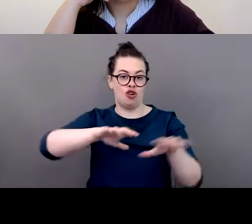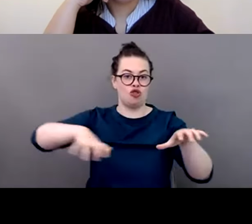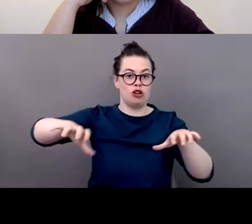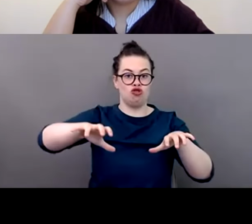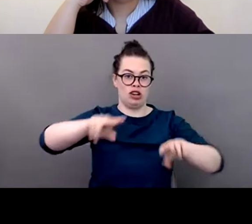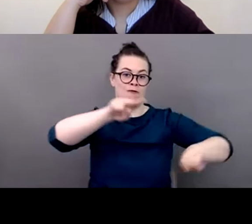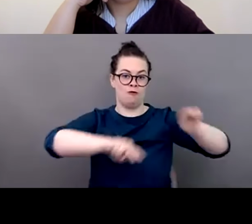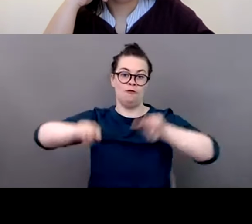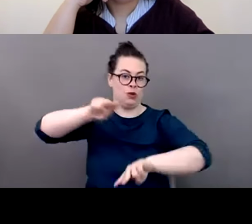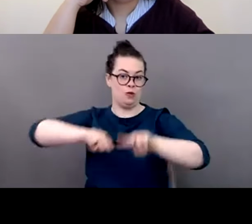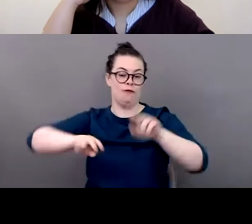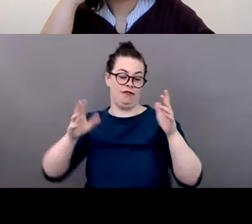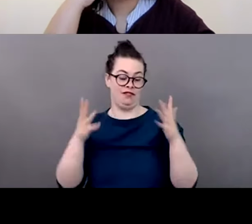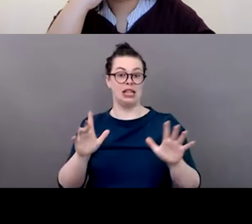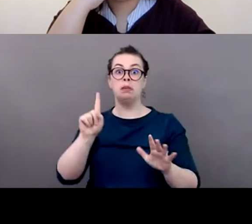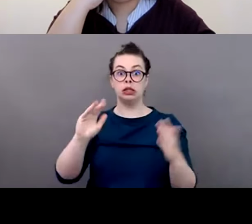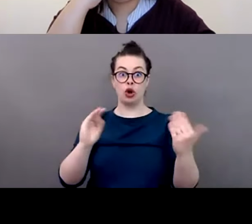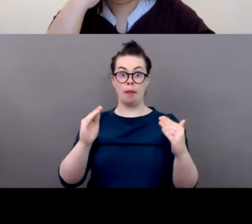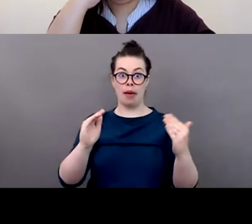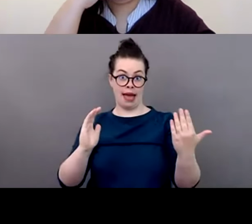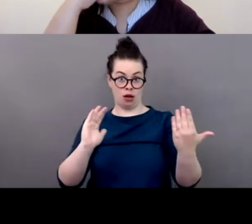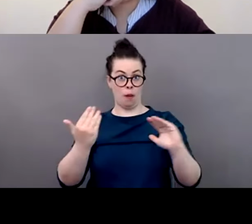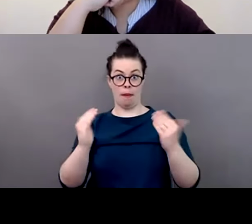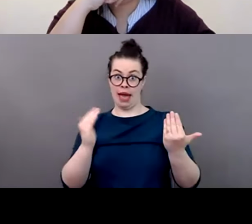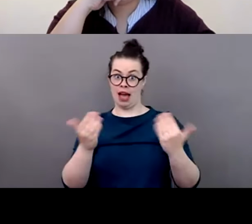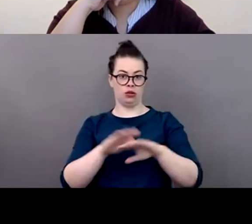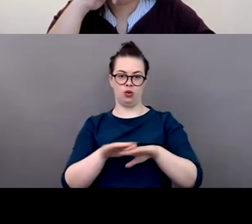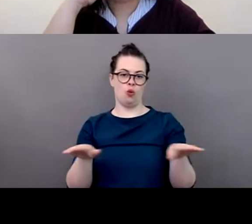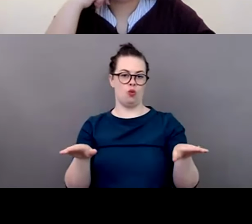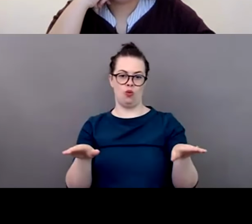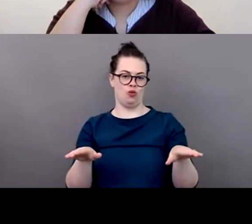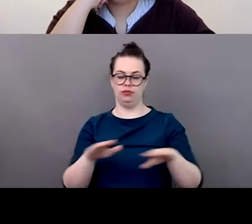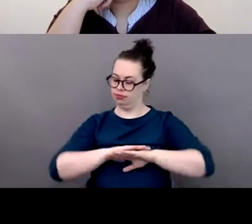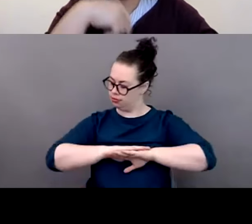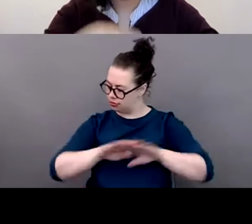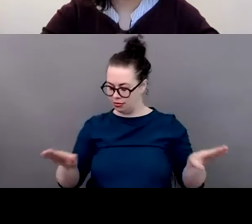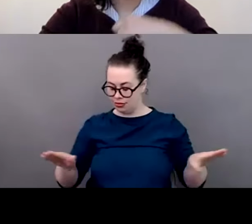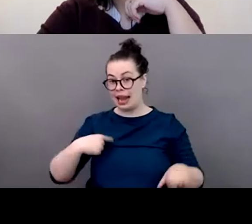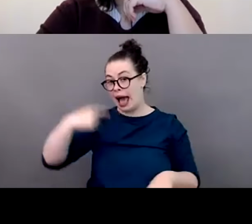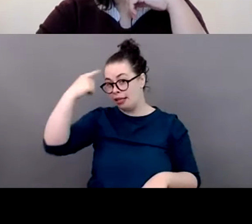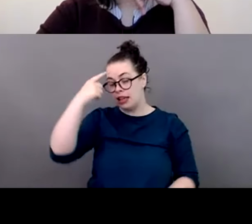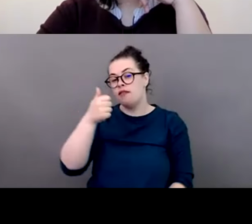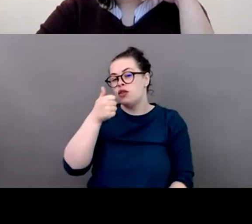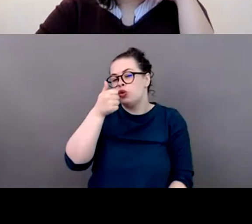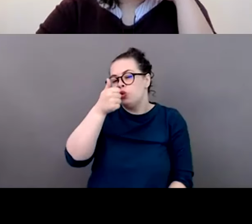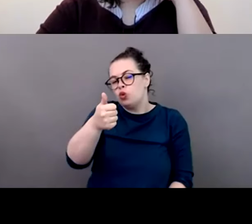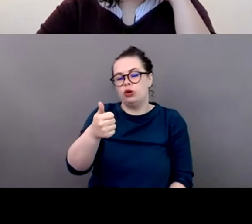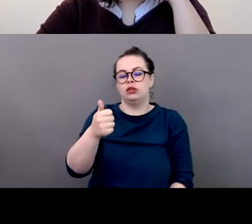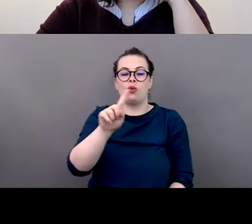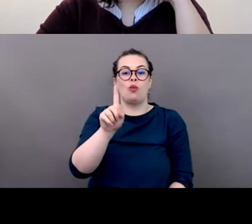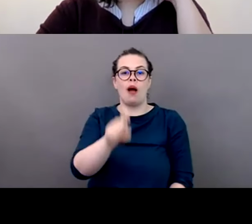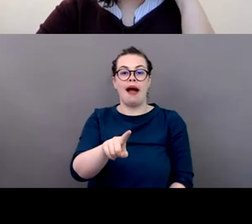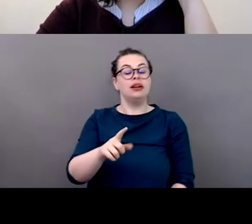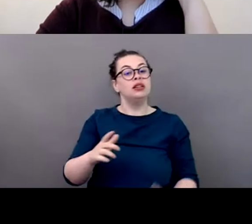compare countries. And that has, I think, a very good reason. It is not the blaming and shaming, which is,